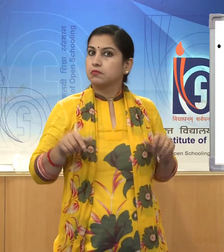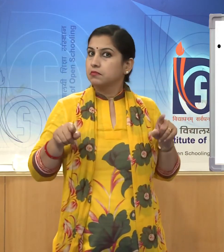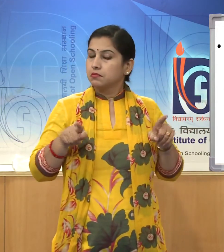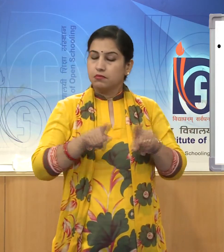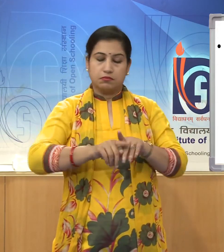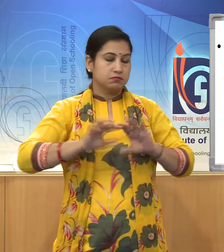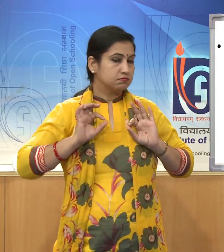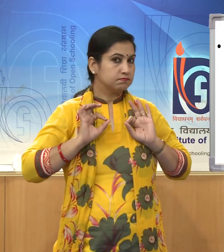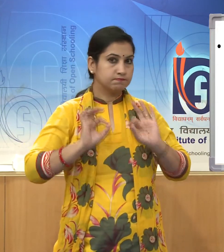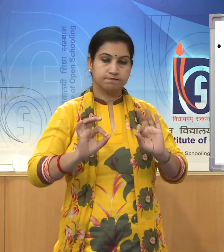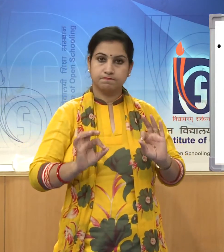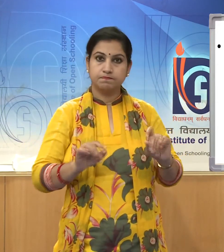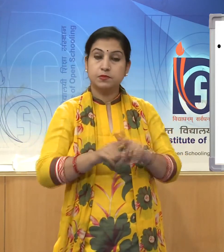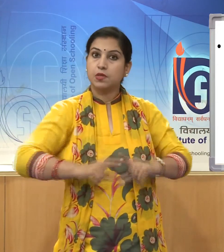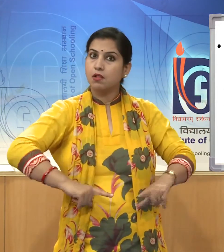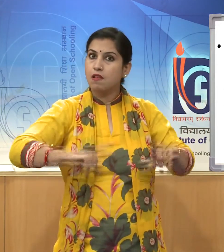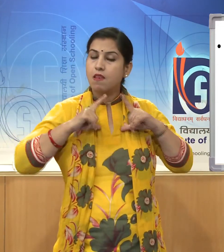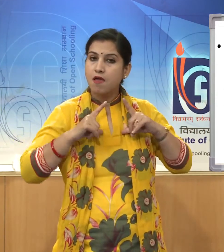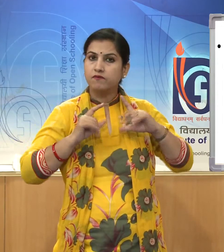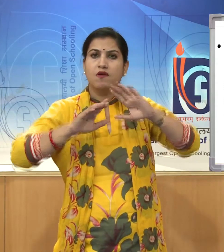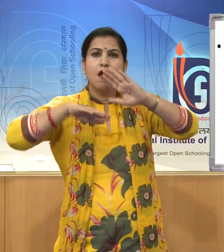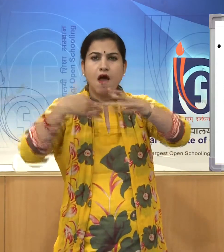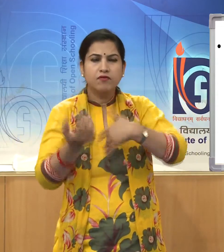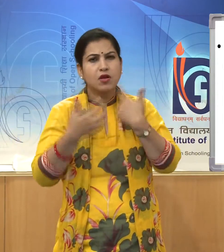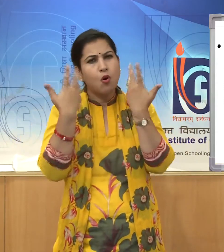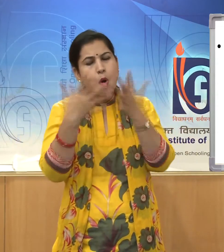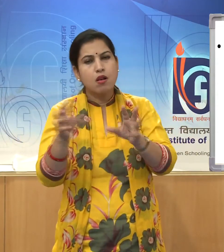regarded as life after all wars,